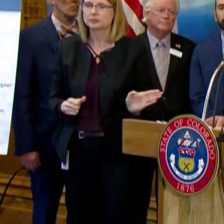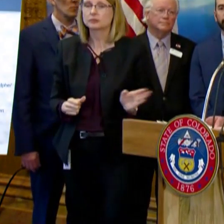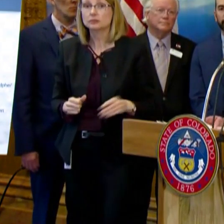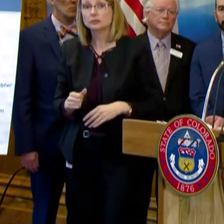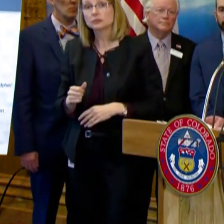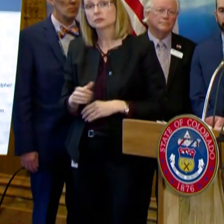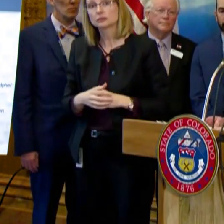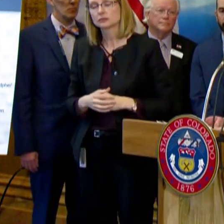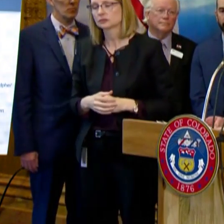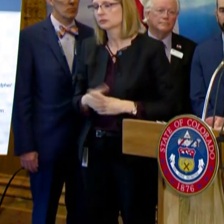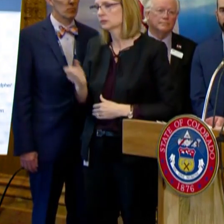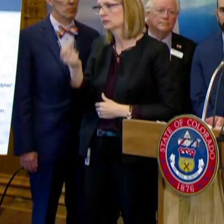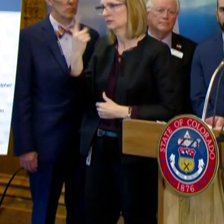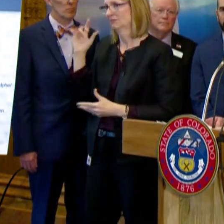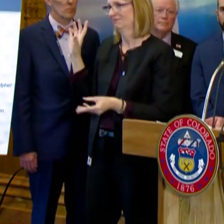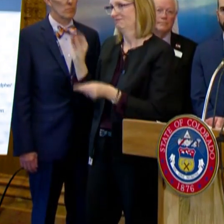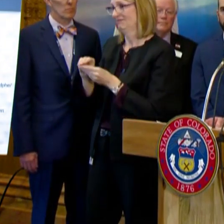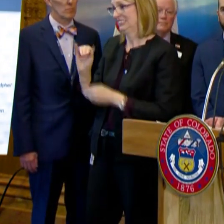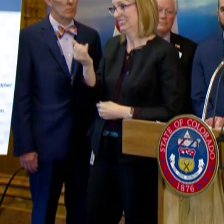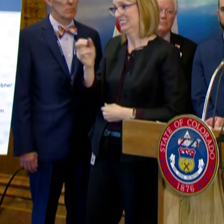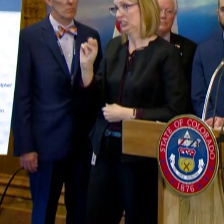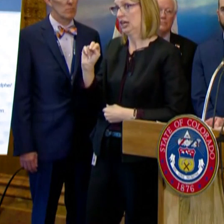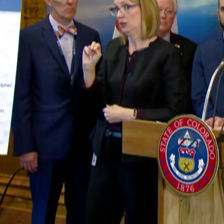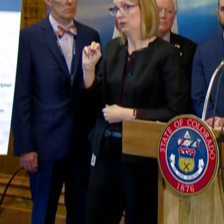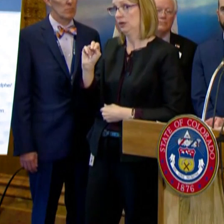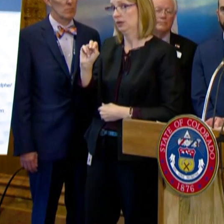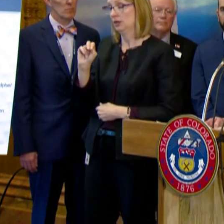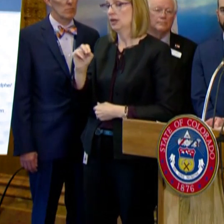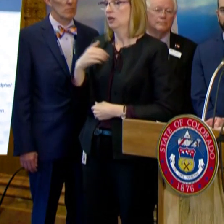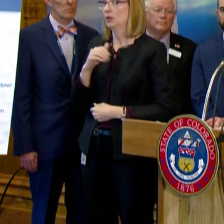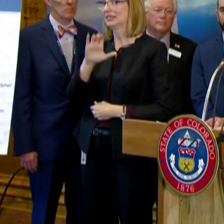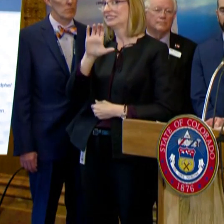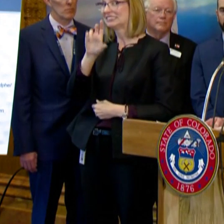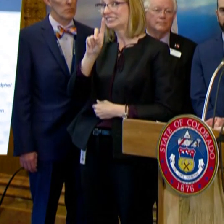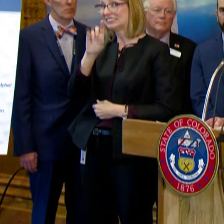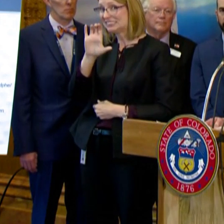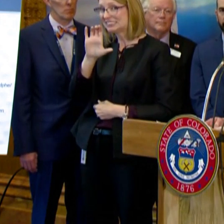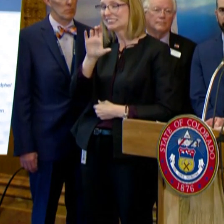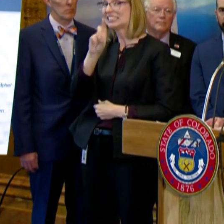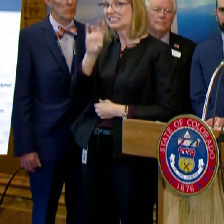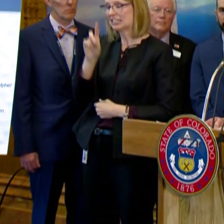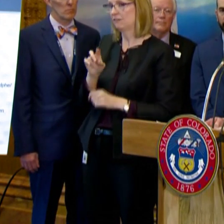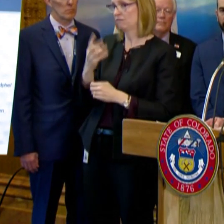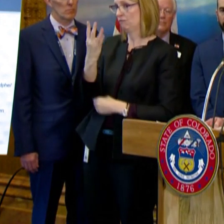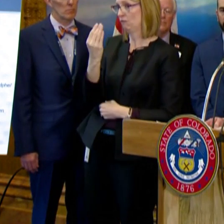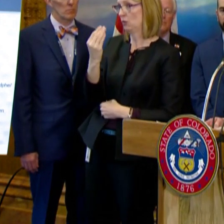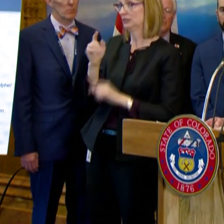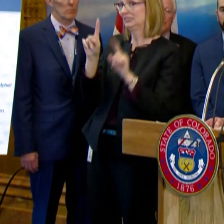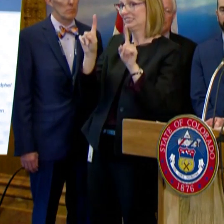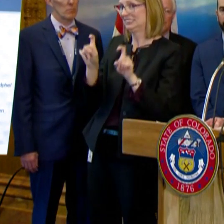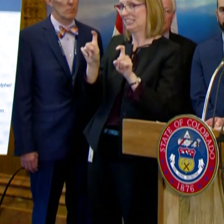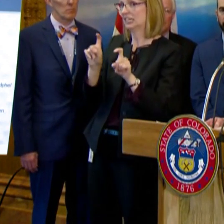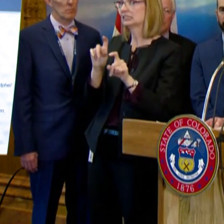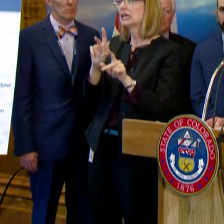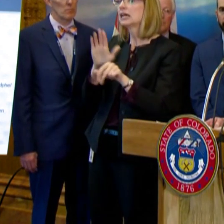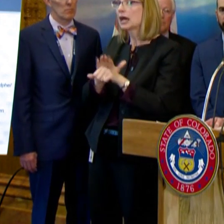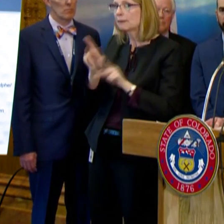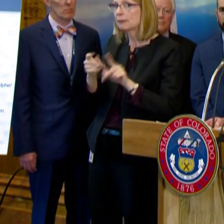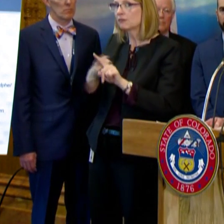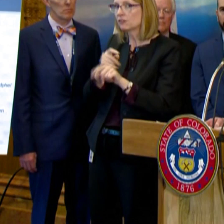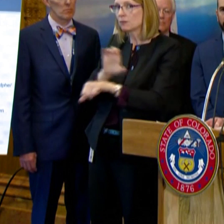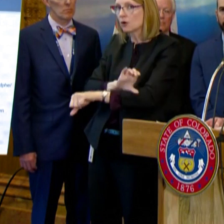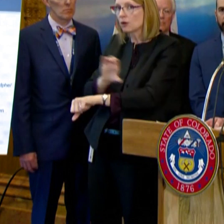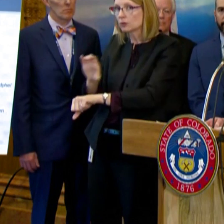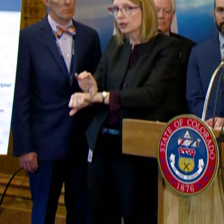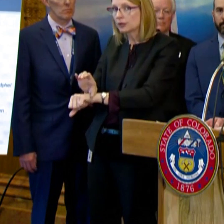So since January, there were 14 tests done by CDC on Colorado individuals. There have now been 15